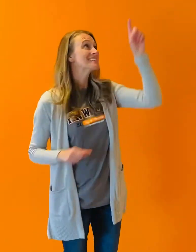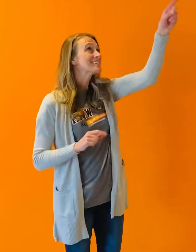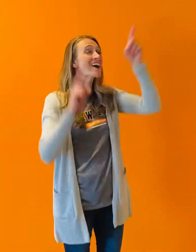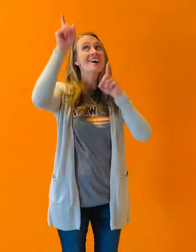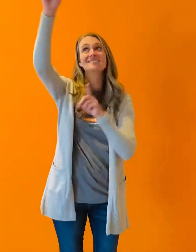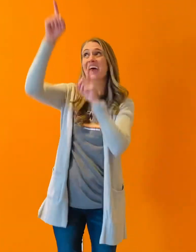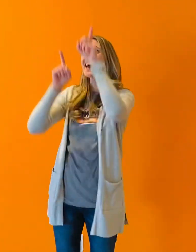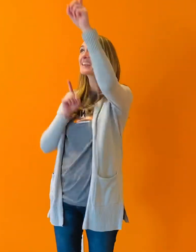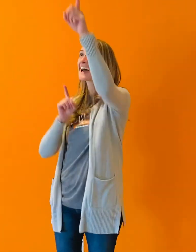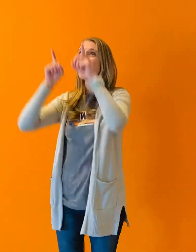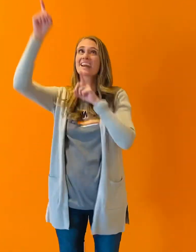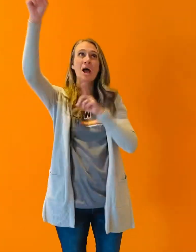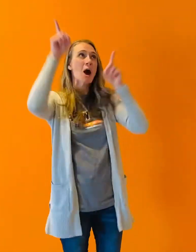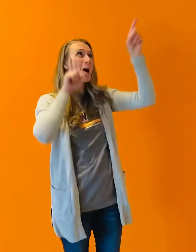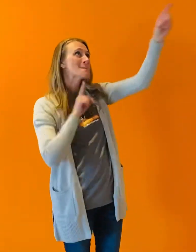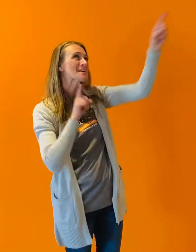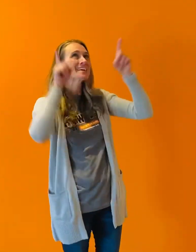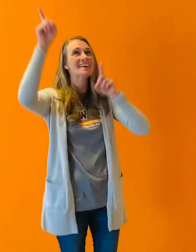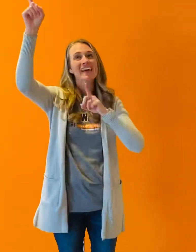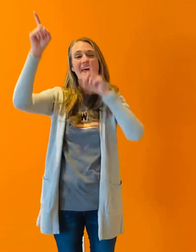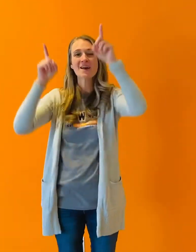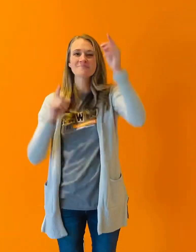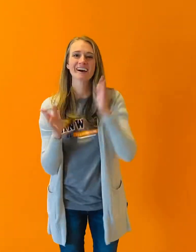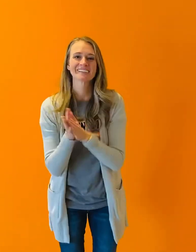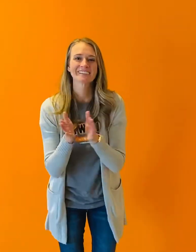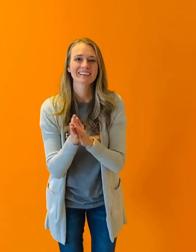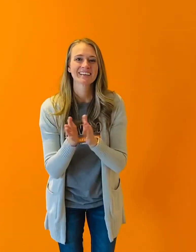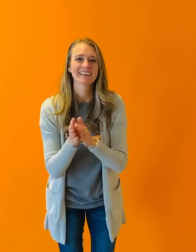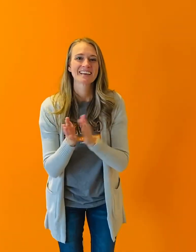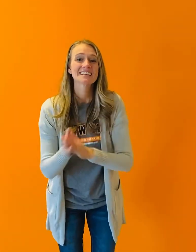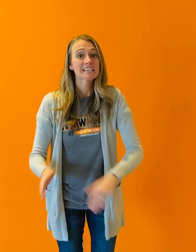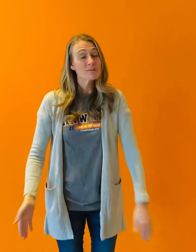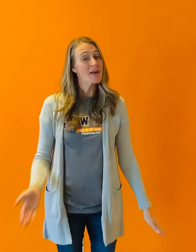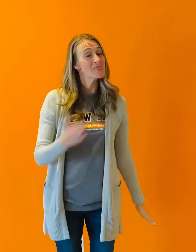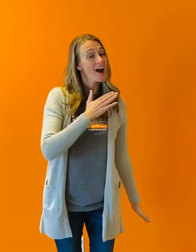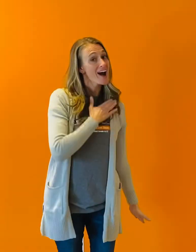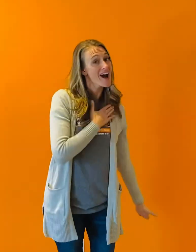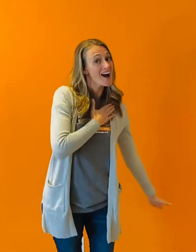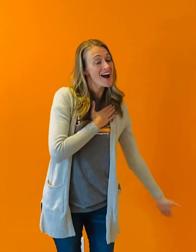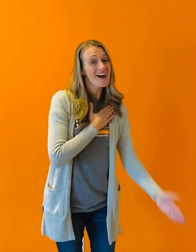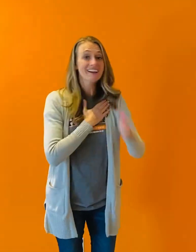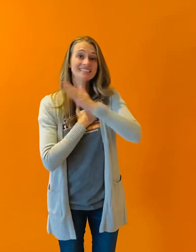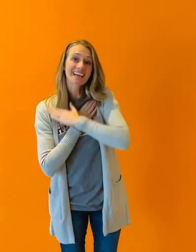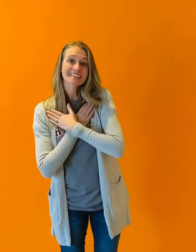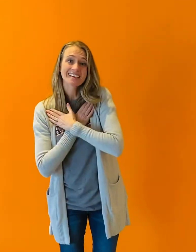Dark at night, big and bright Deep in the heart of Texas